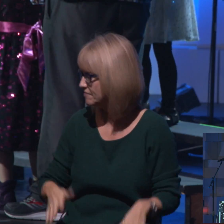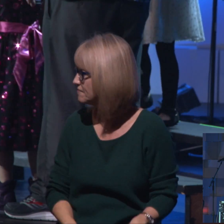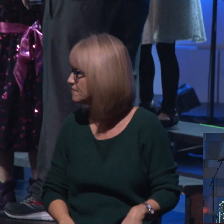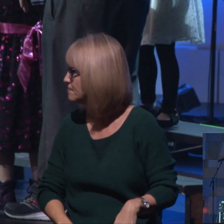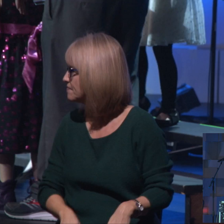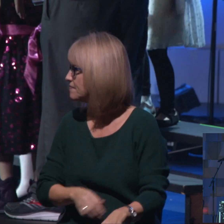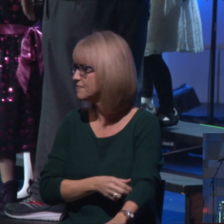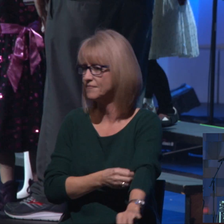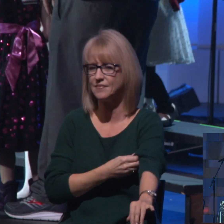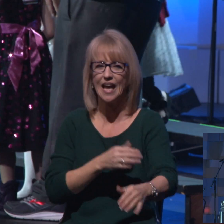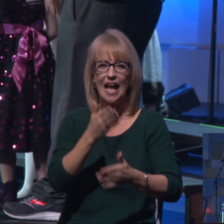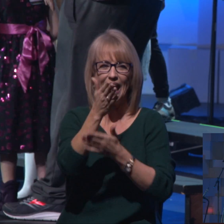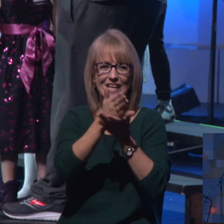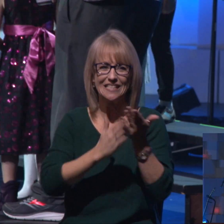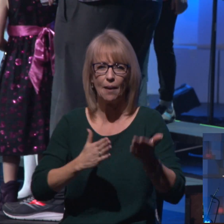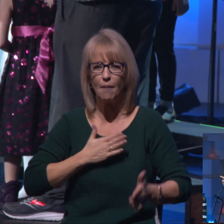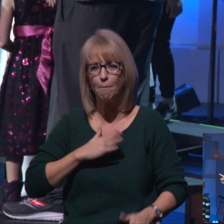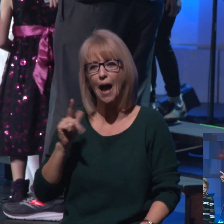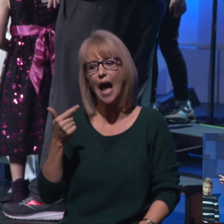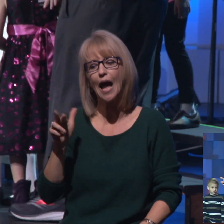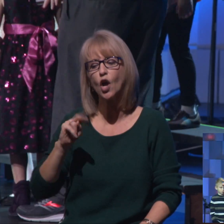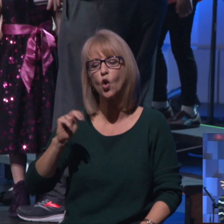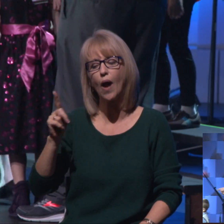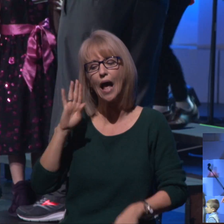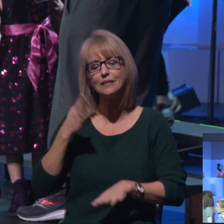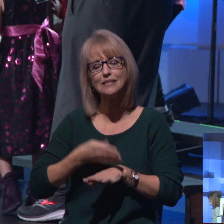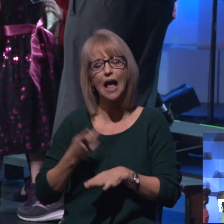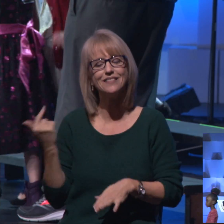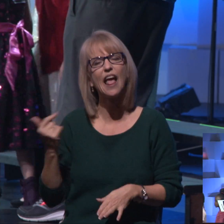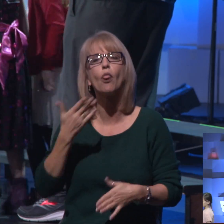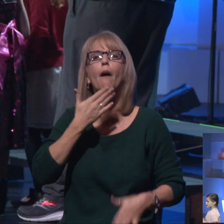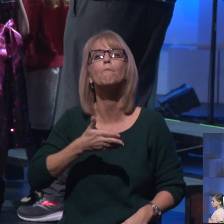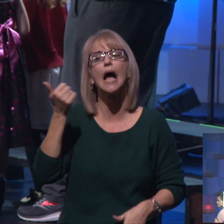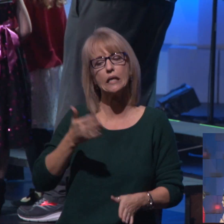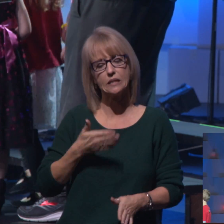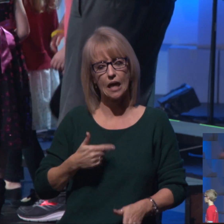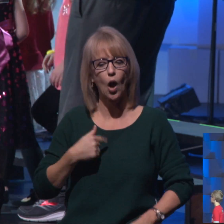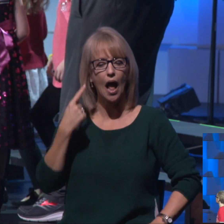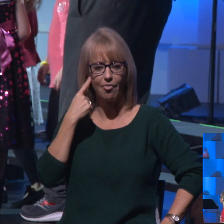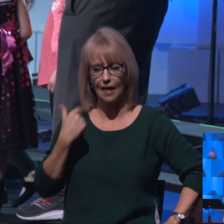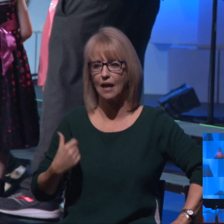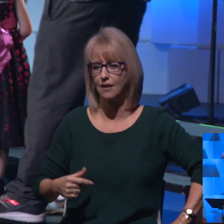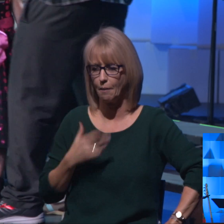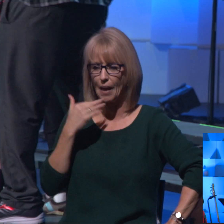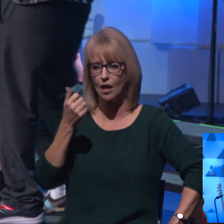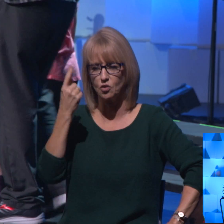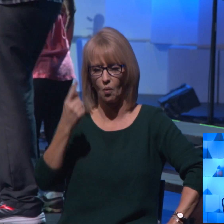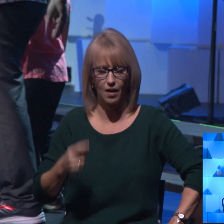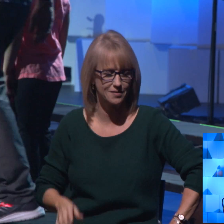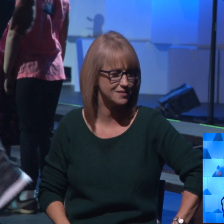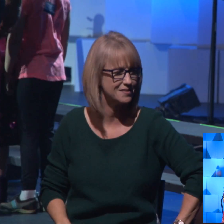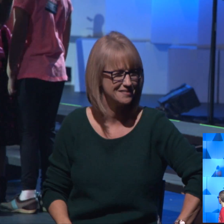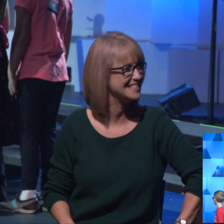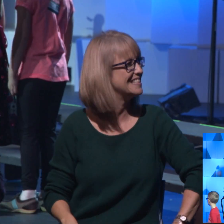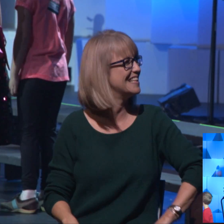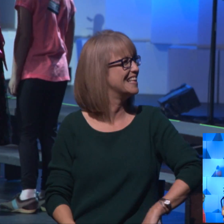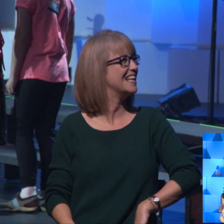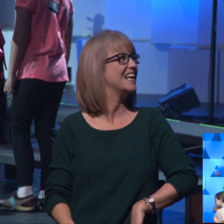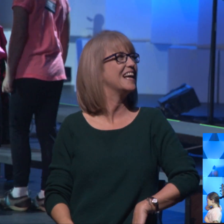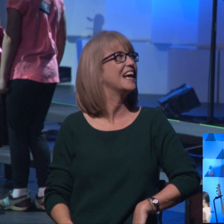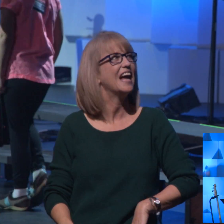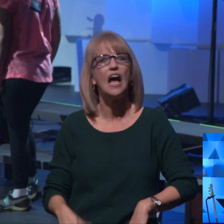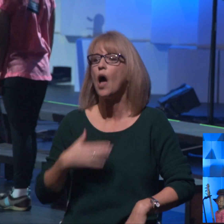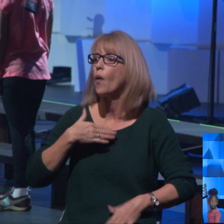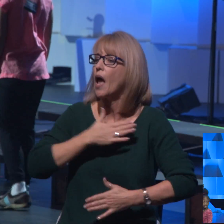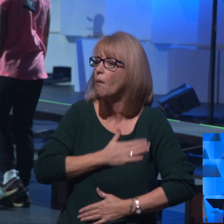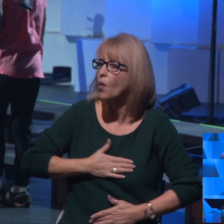A couple of the grandsons in there I thought were the most spectacular of all of them, by the way. They're good, but we do appreciate you. We